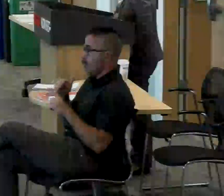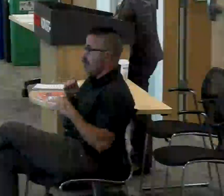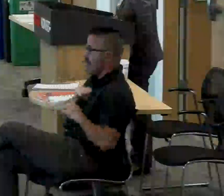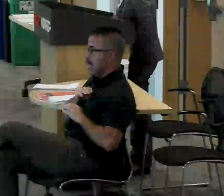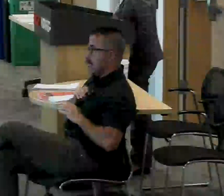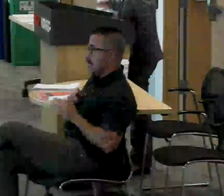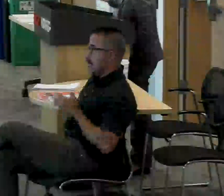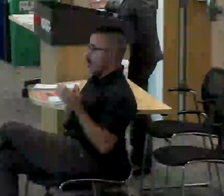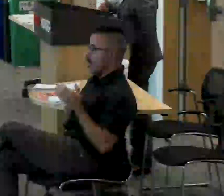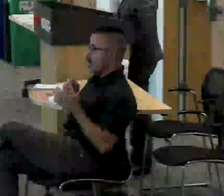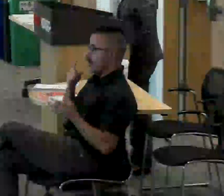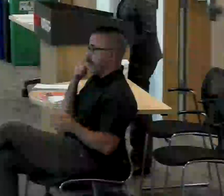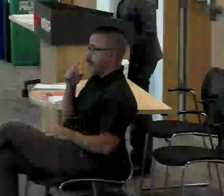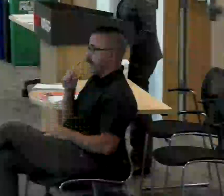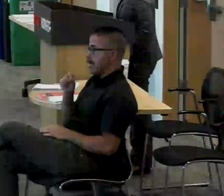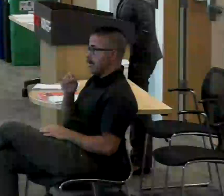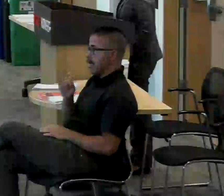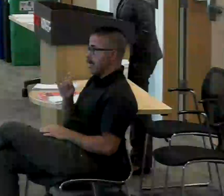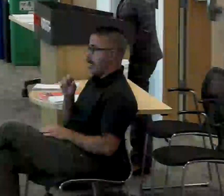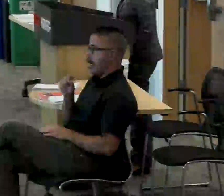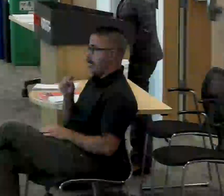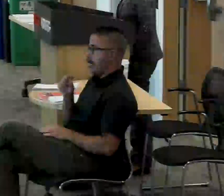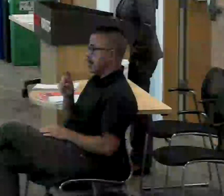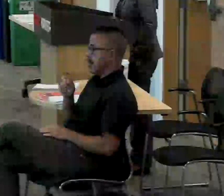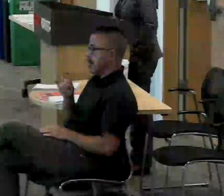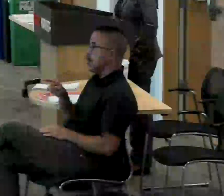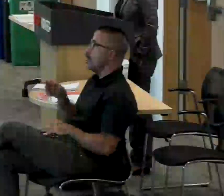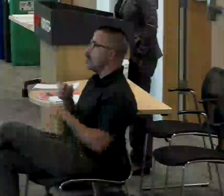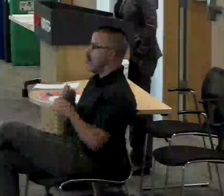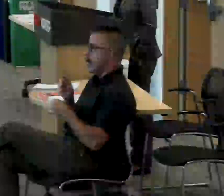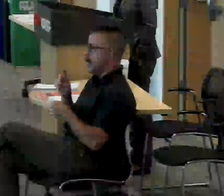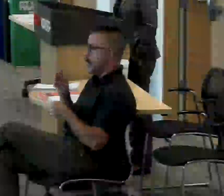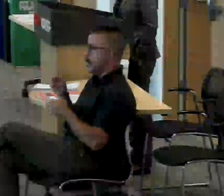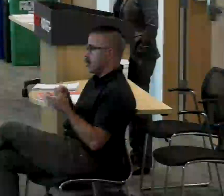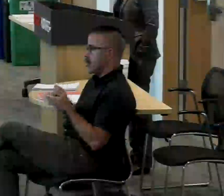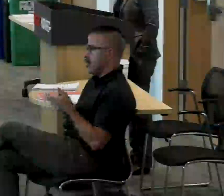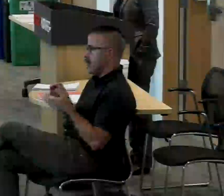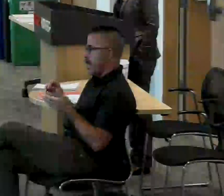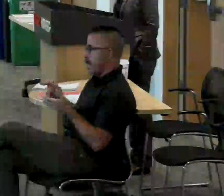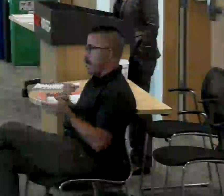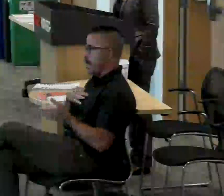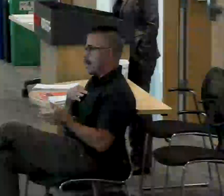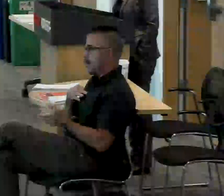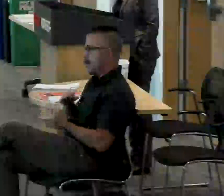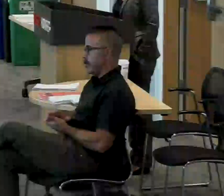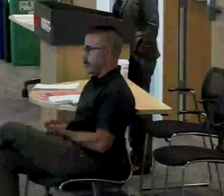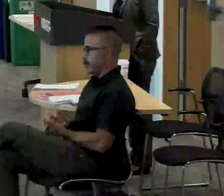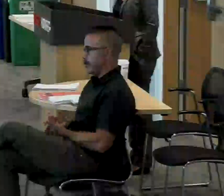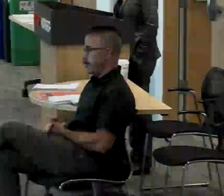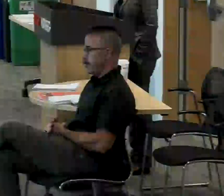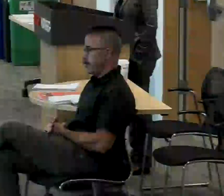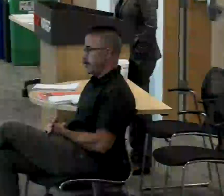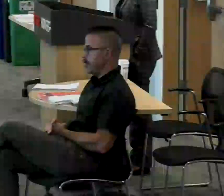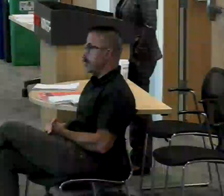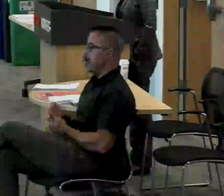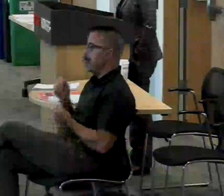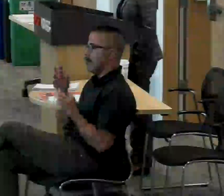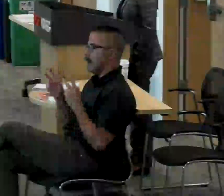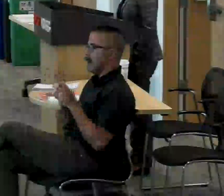or SSDI, you can just get that doctor's note and you are eligible. So lots of folks with autism